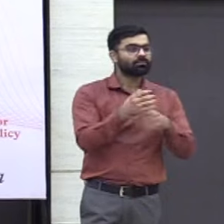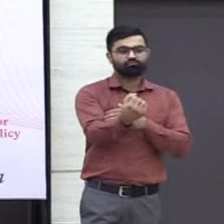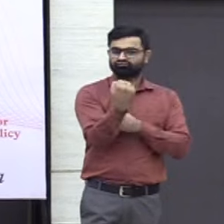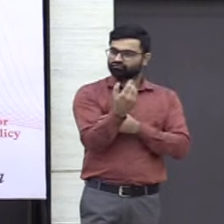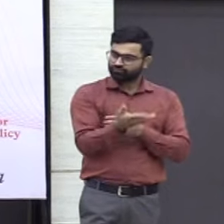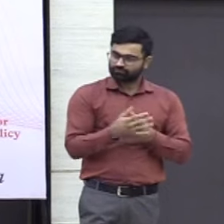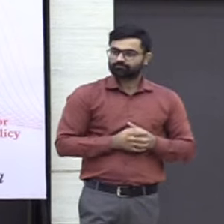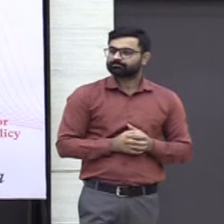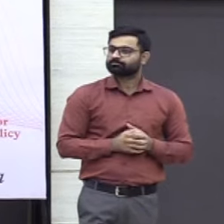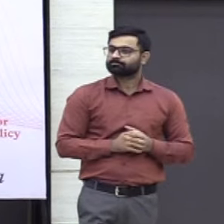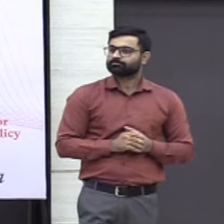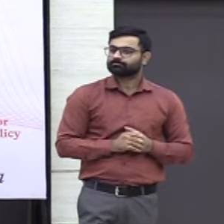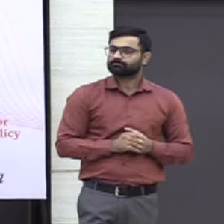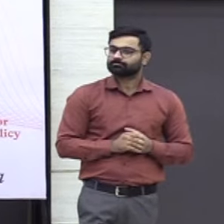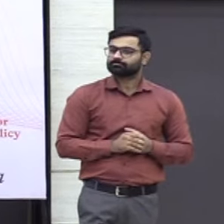power. For their,